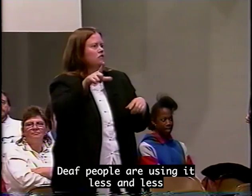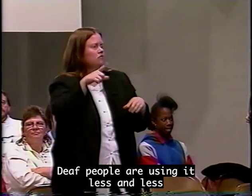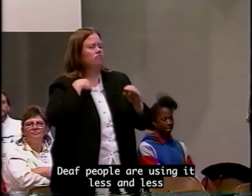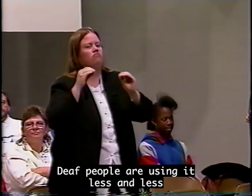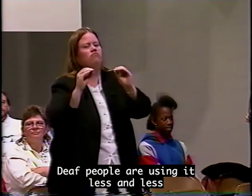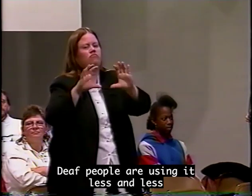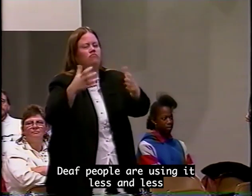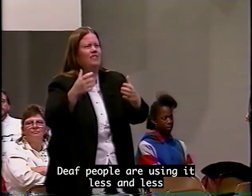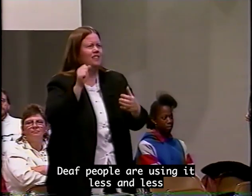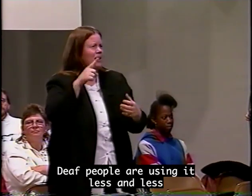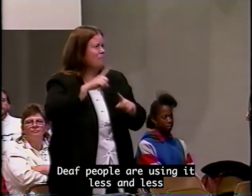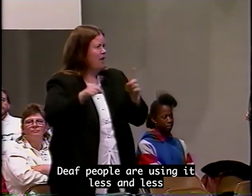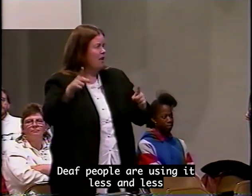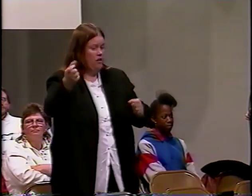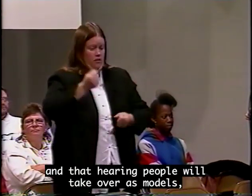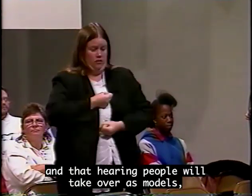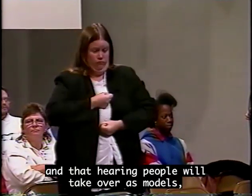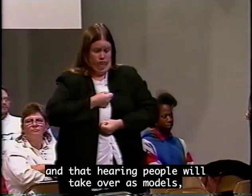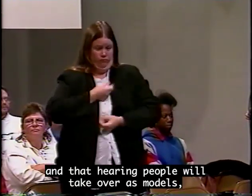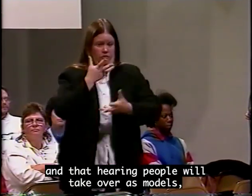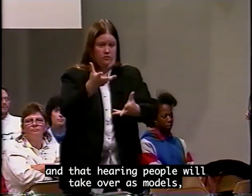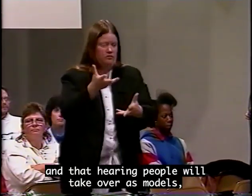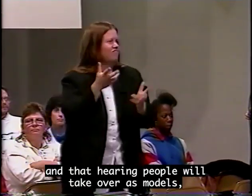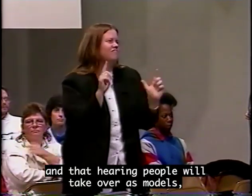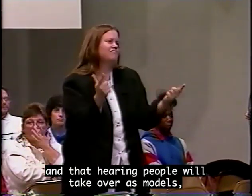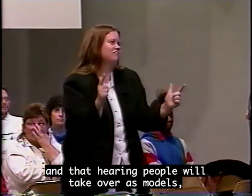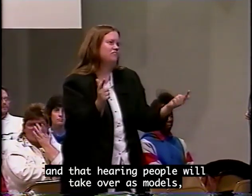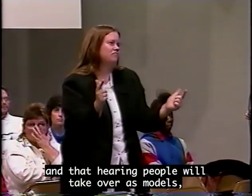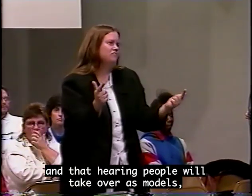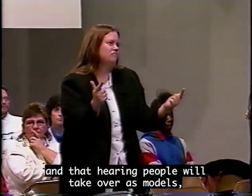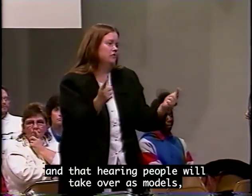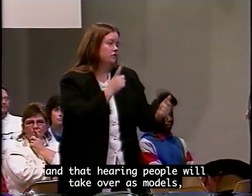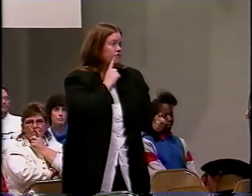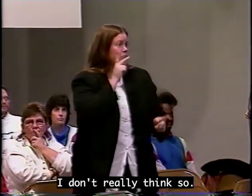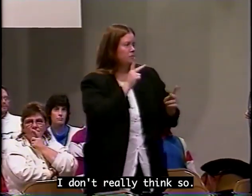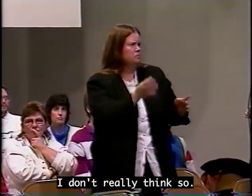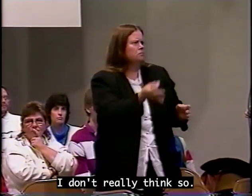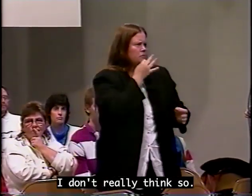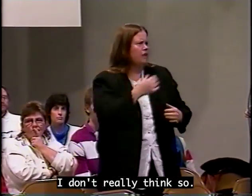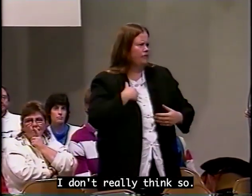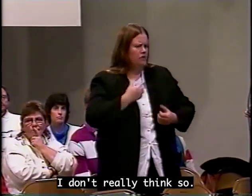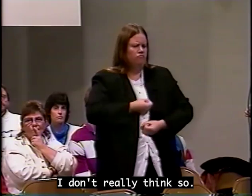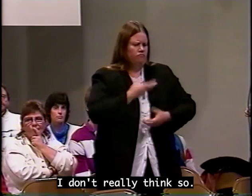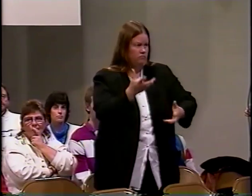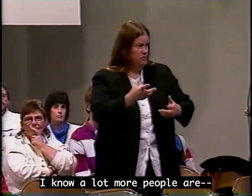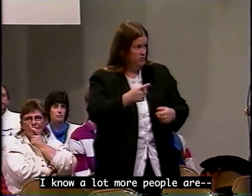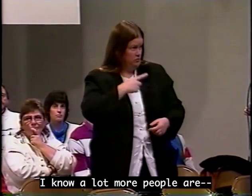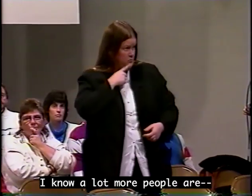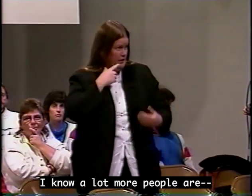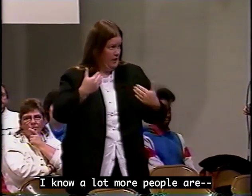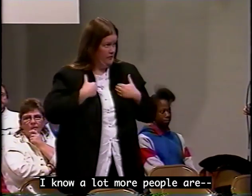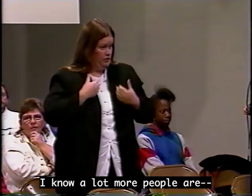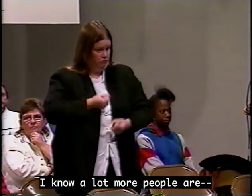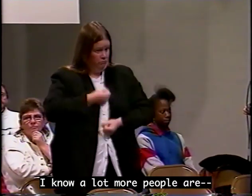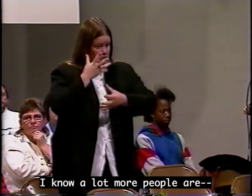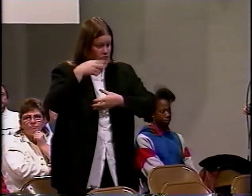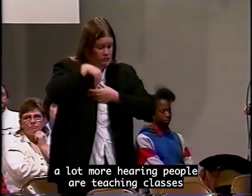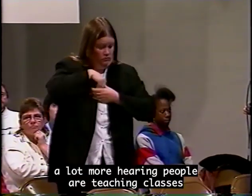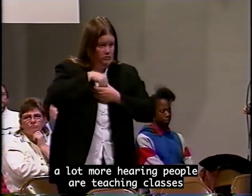deaf people are using it less and less, and that hearing people will take over as models, I don't really think so. I know a lot more